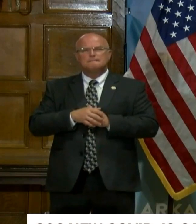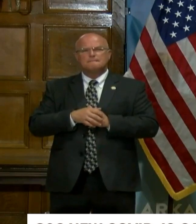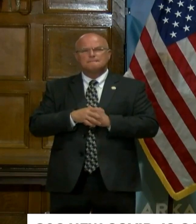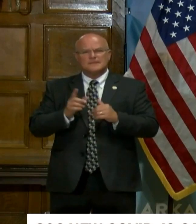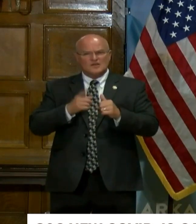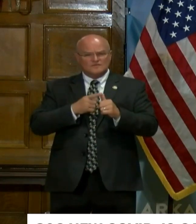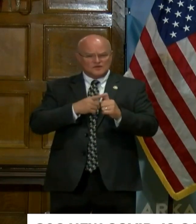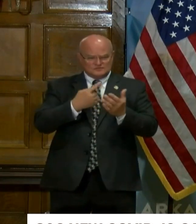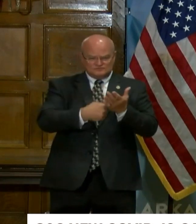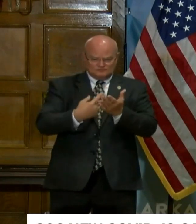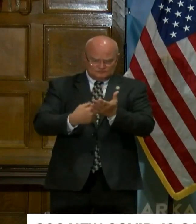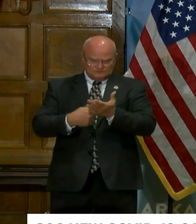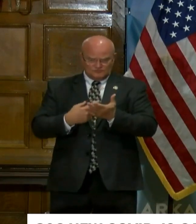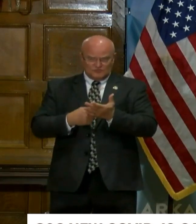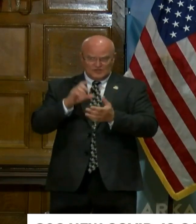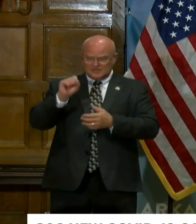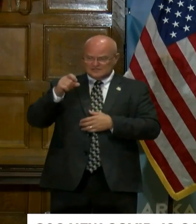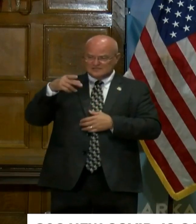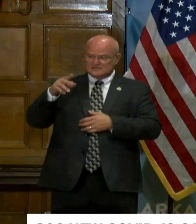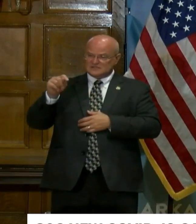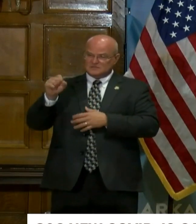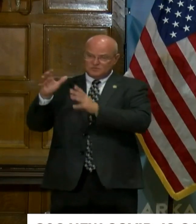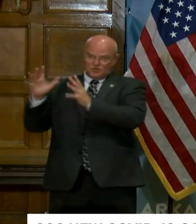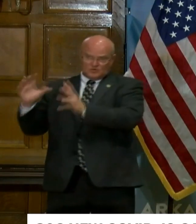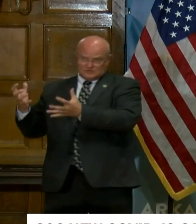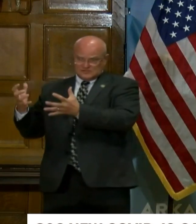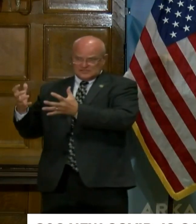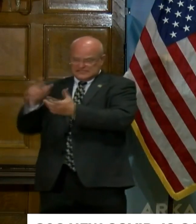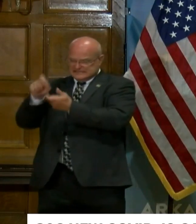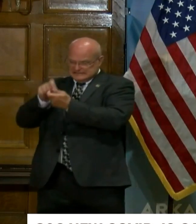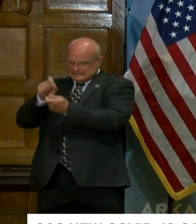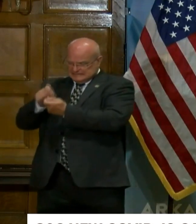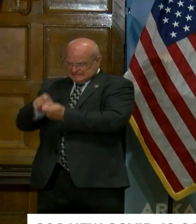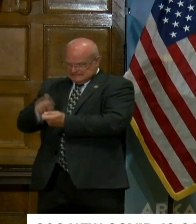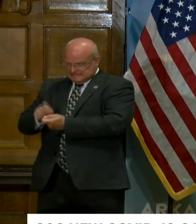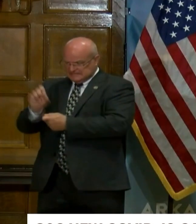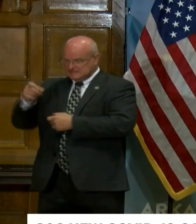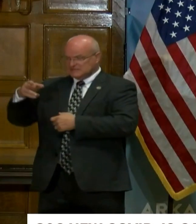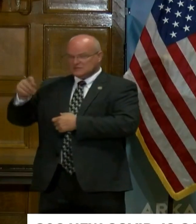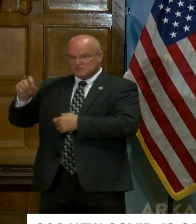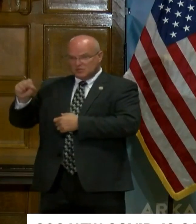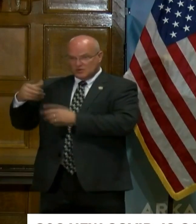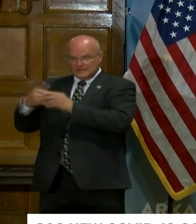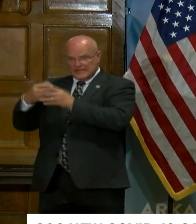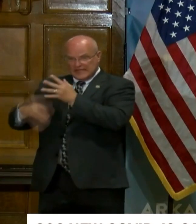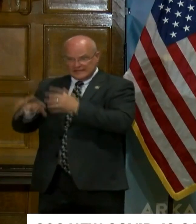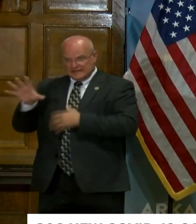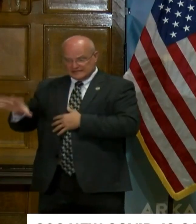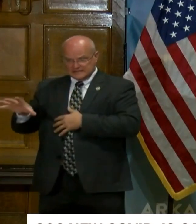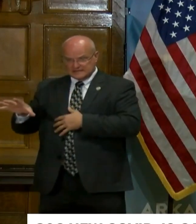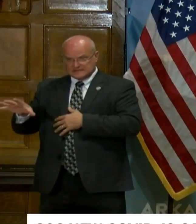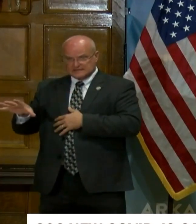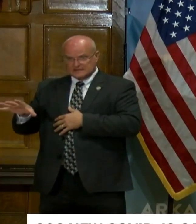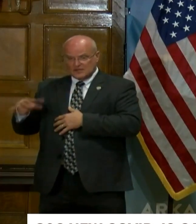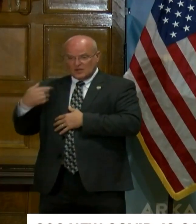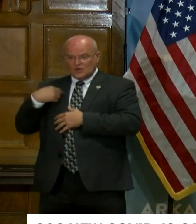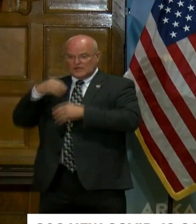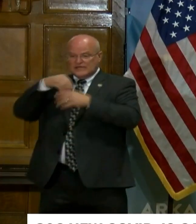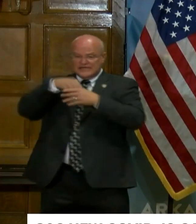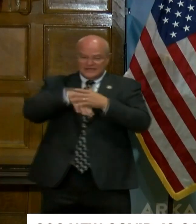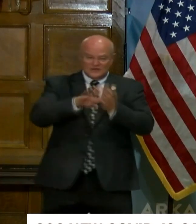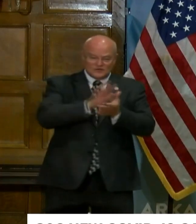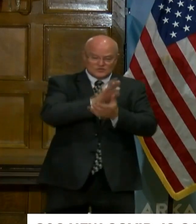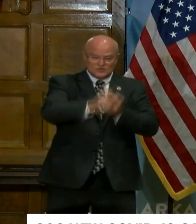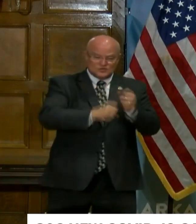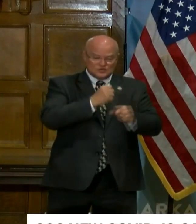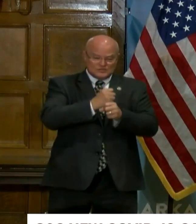well, first you talked about the sports side and the specificity that we've given in terms of those guidelines. As we enter the school